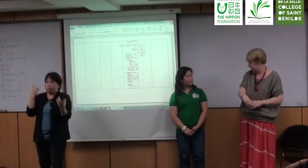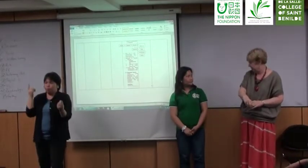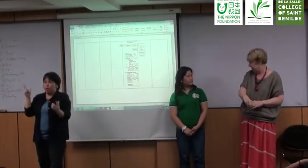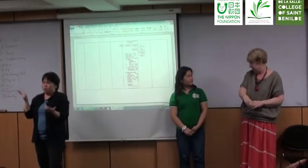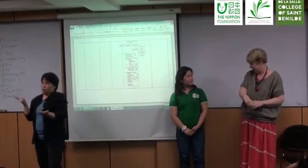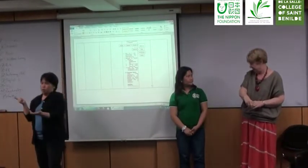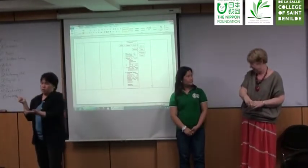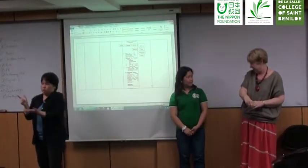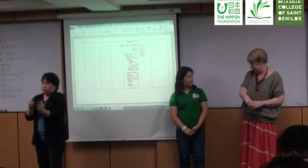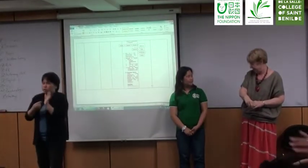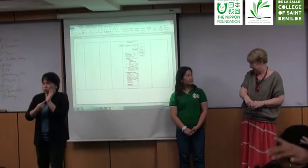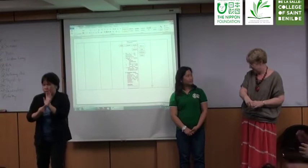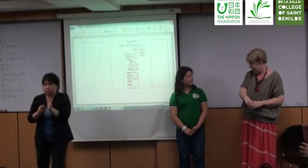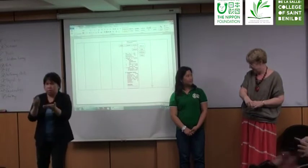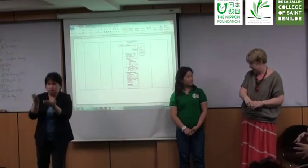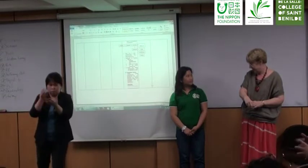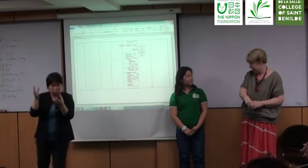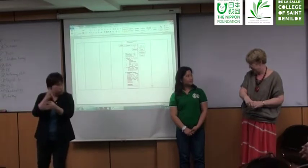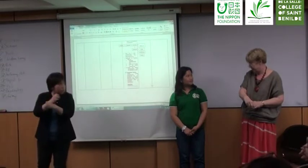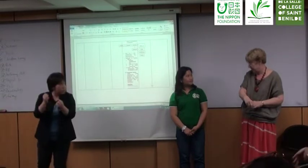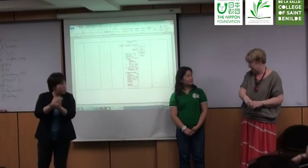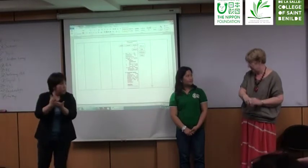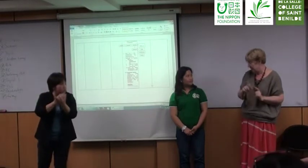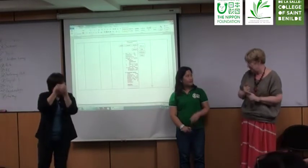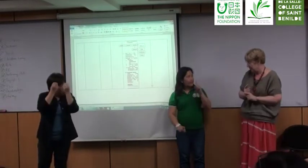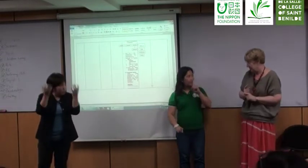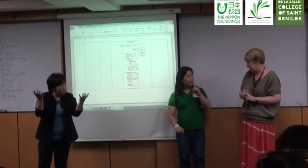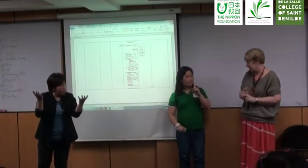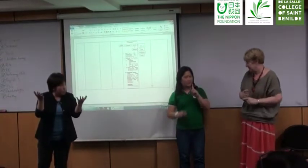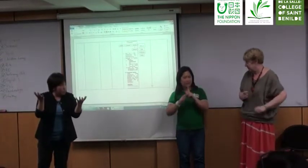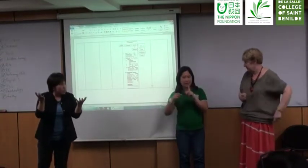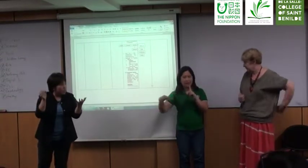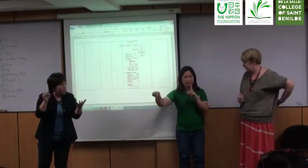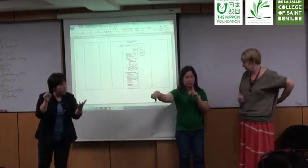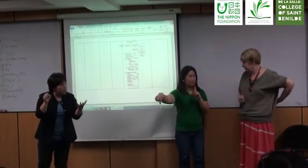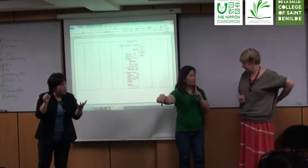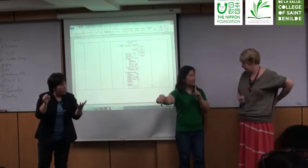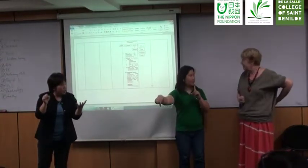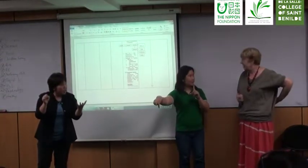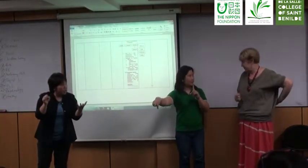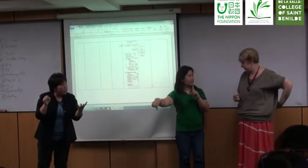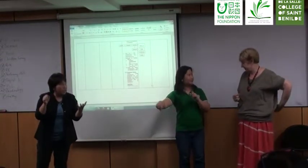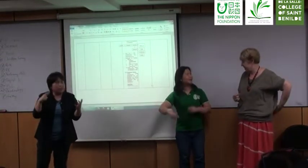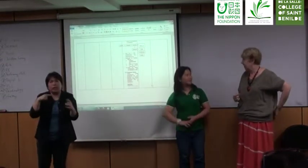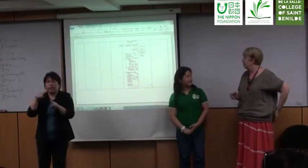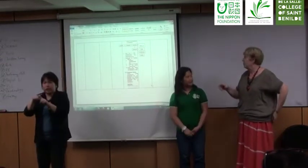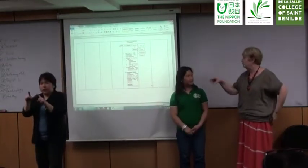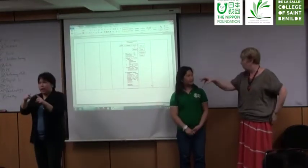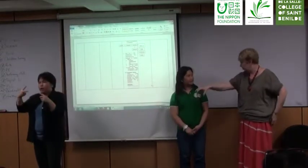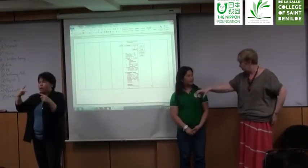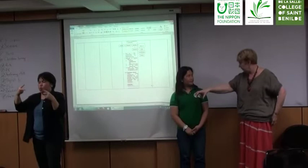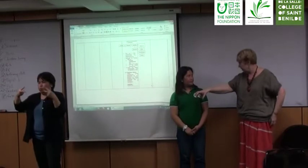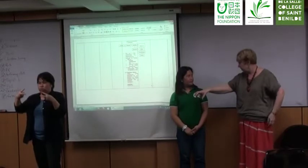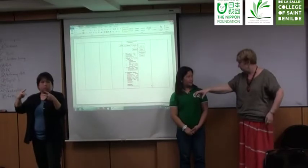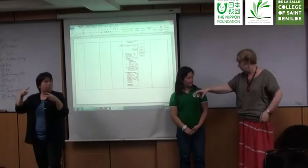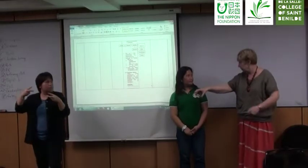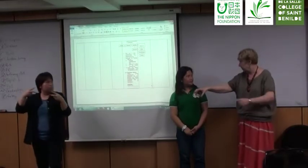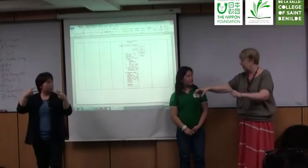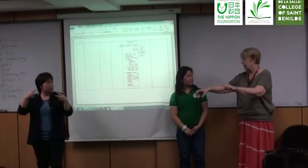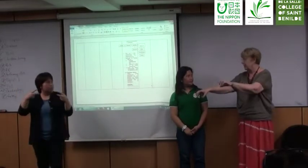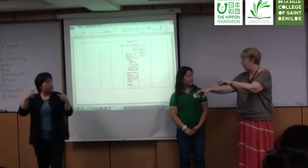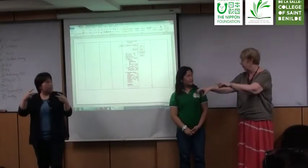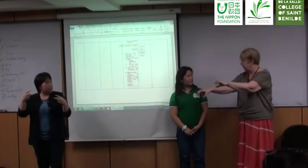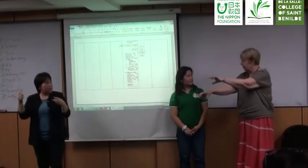groups. Is that right? But there are any questions on how to do it? Yes. So one people answer the